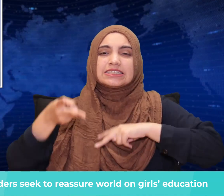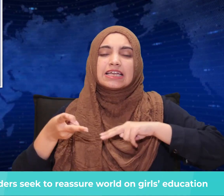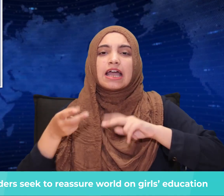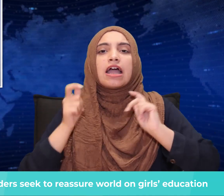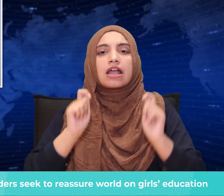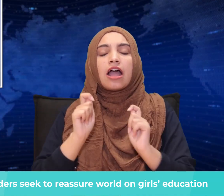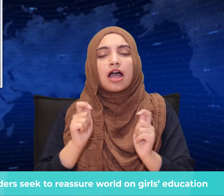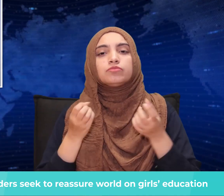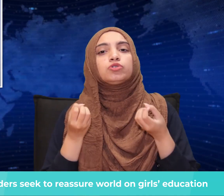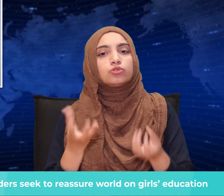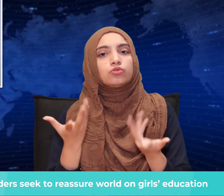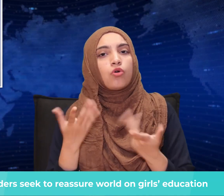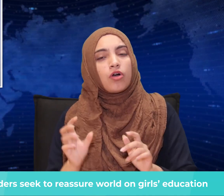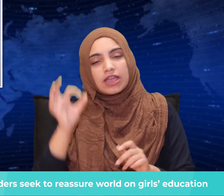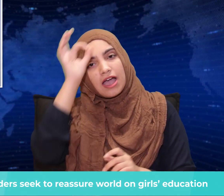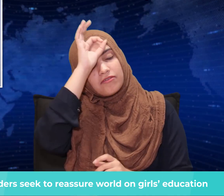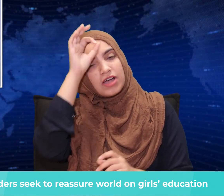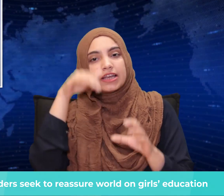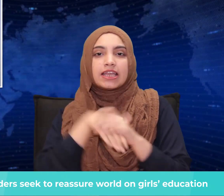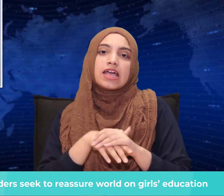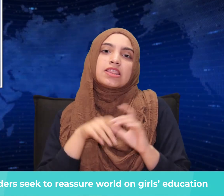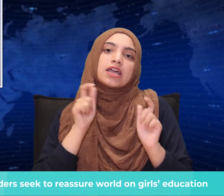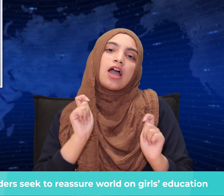money transfer services to Afghanistan.